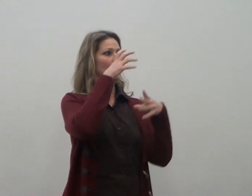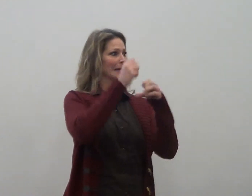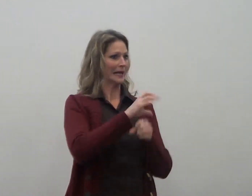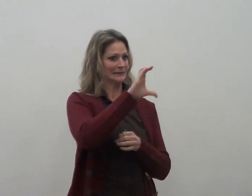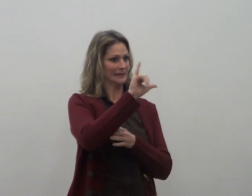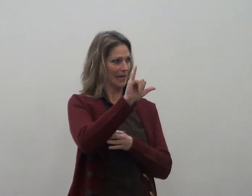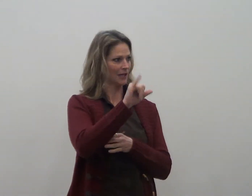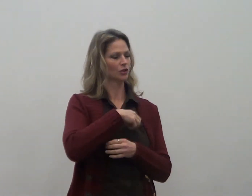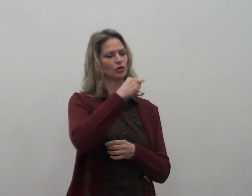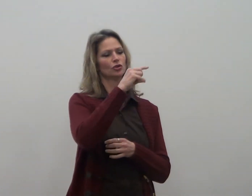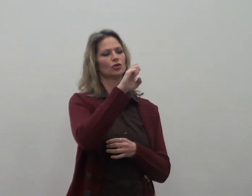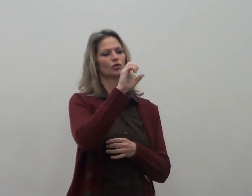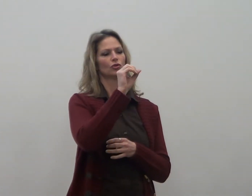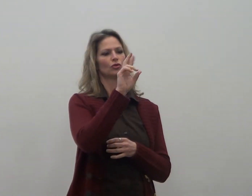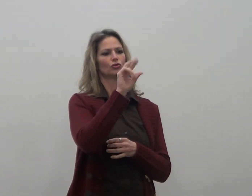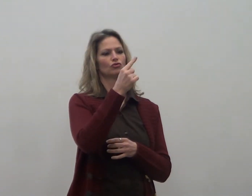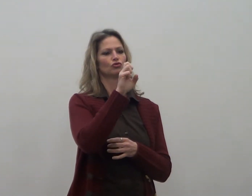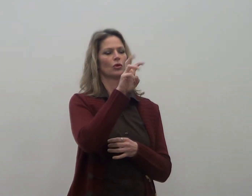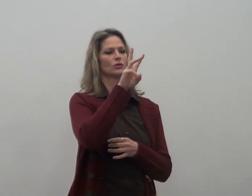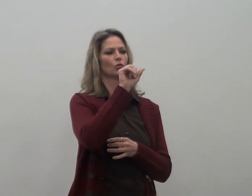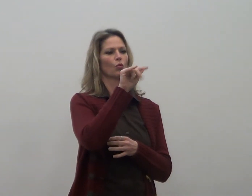in 1980.